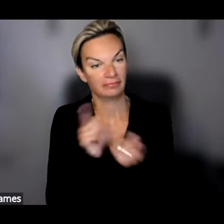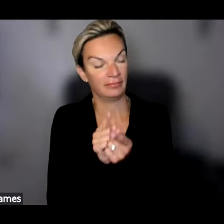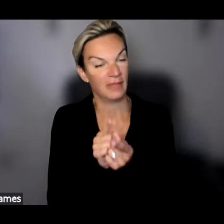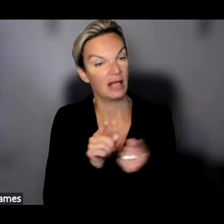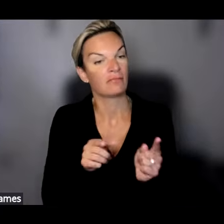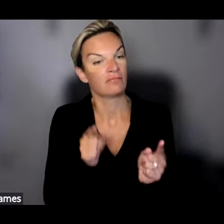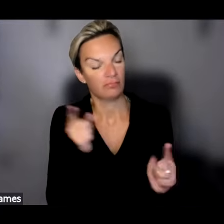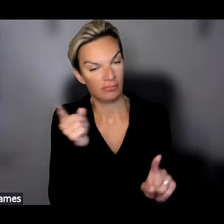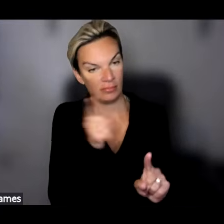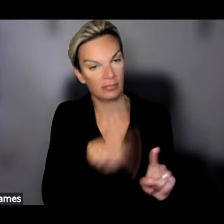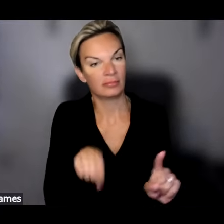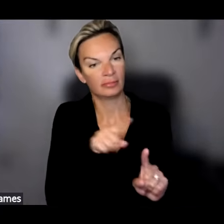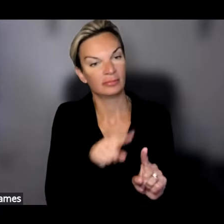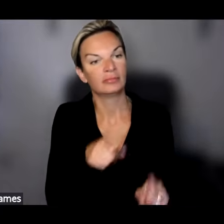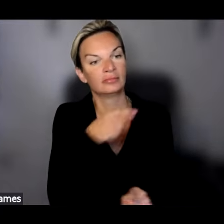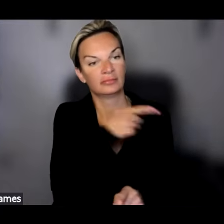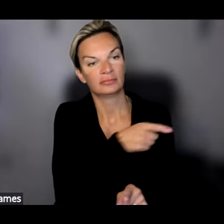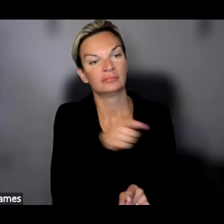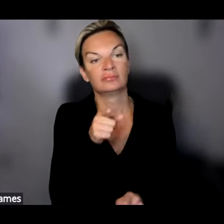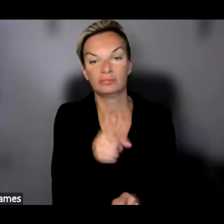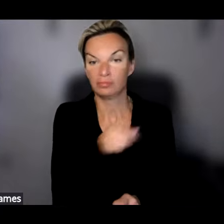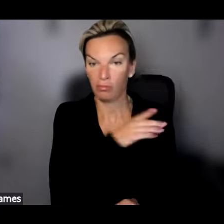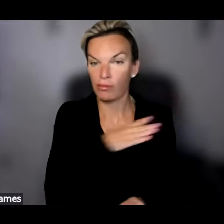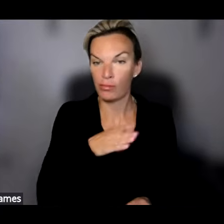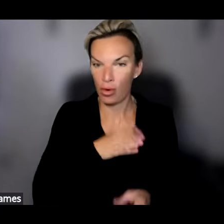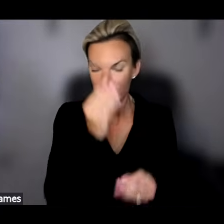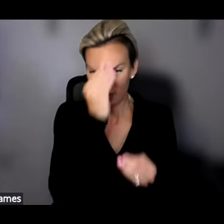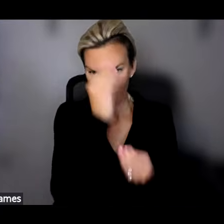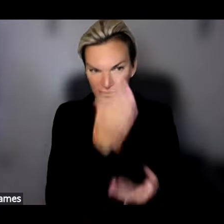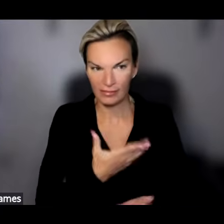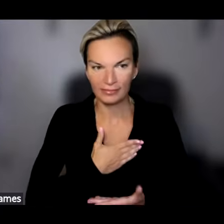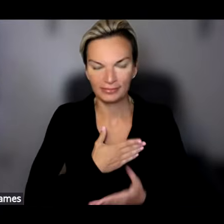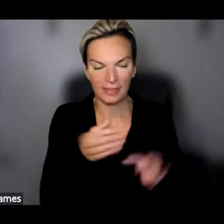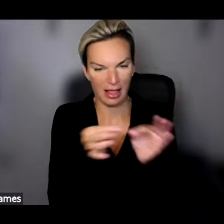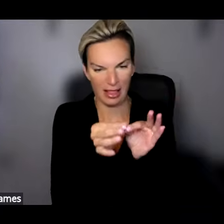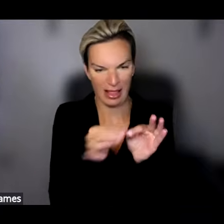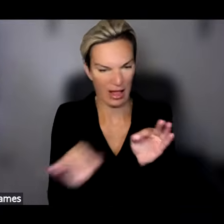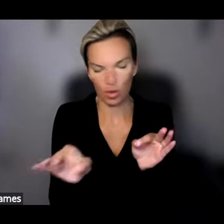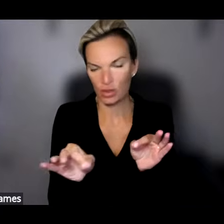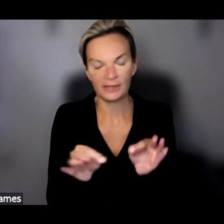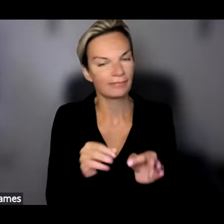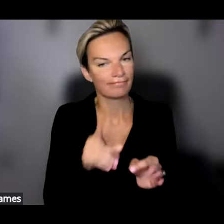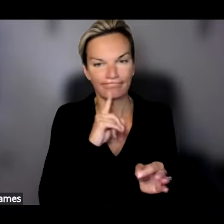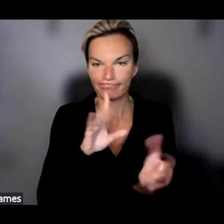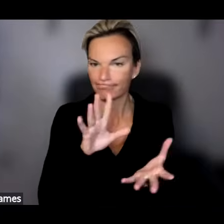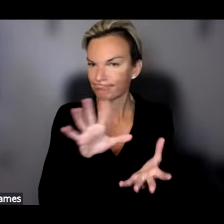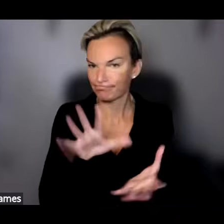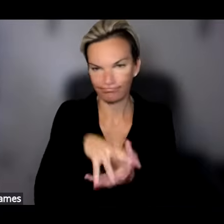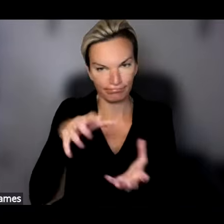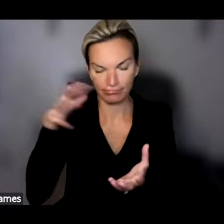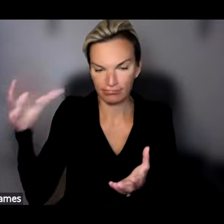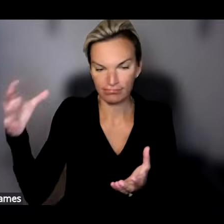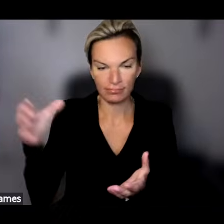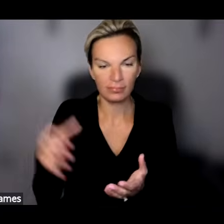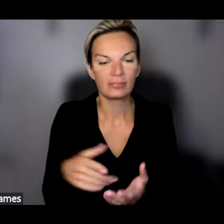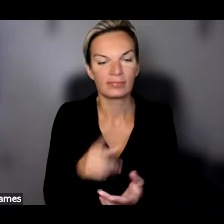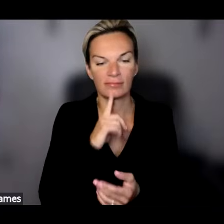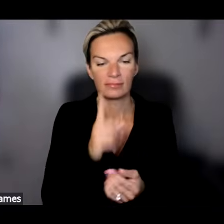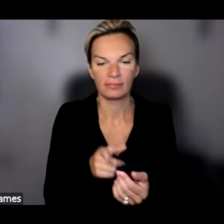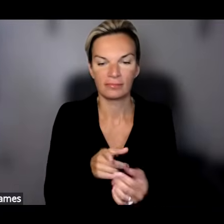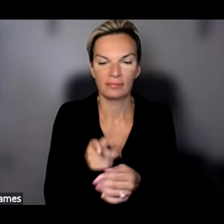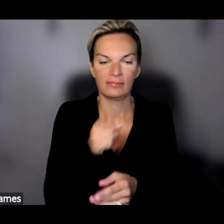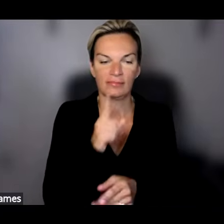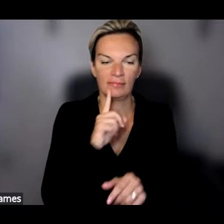our previous language had a problem. It described the action taken by the Bureau of Elections rather than directly